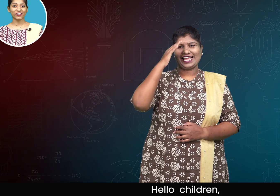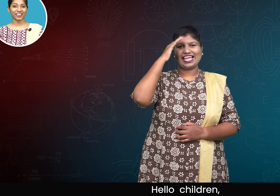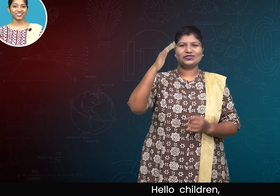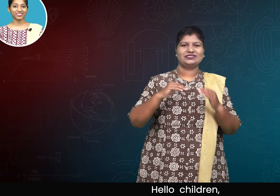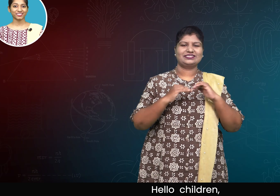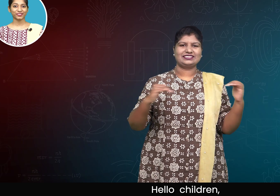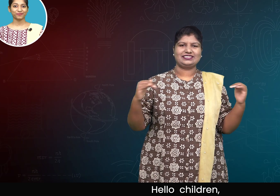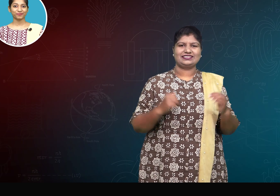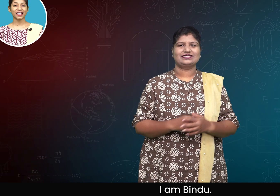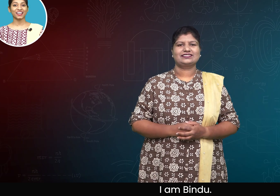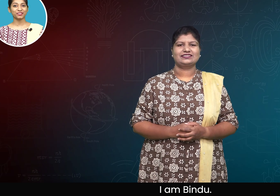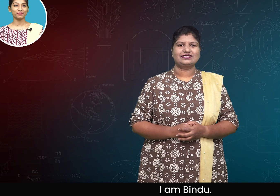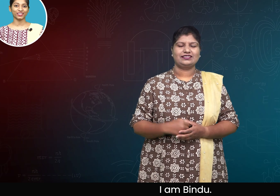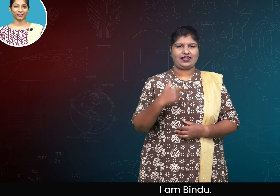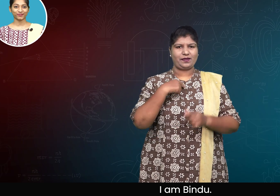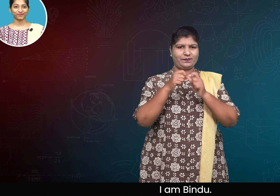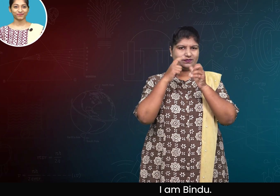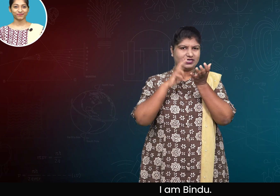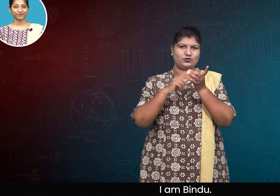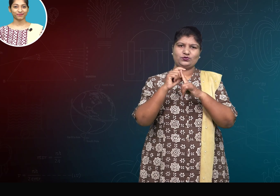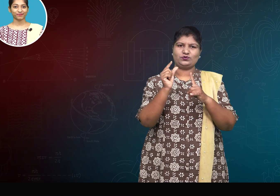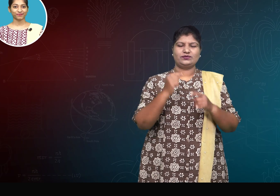Hello children, I am Bindu.